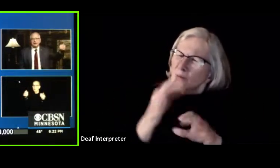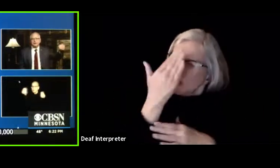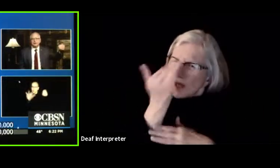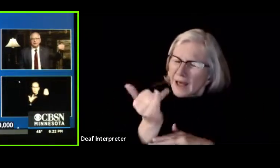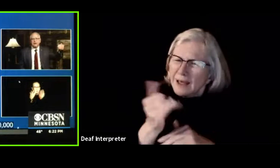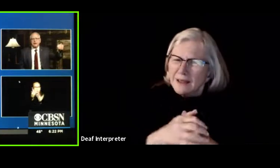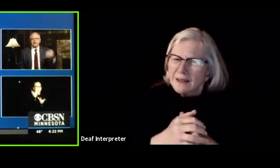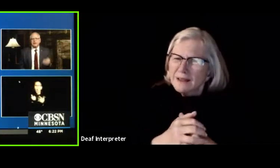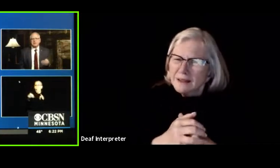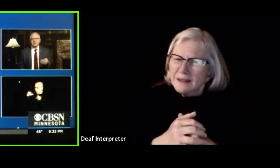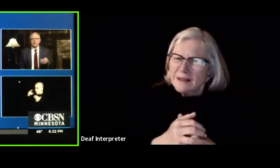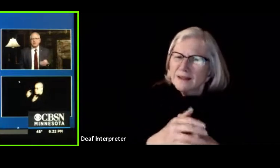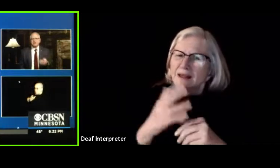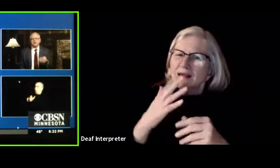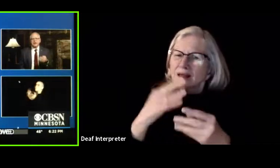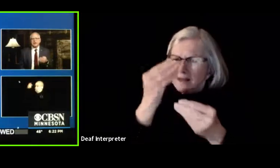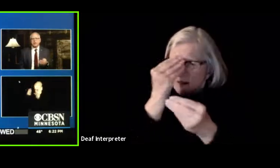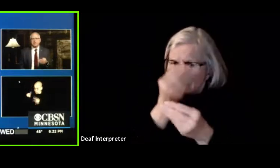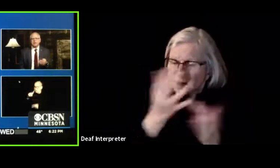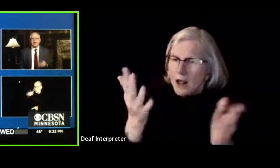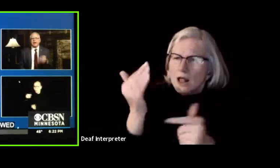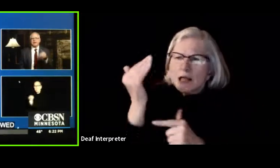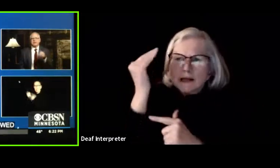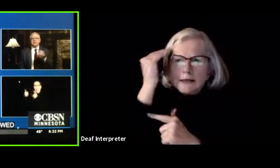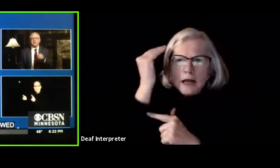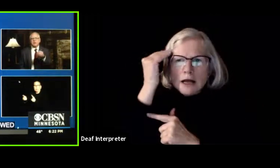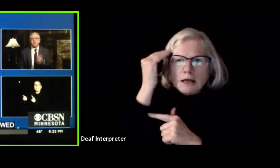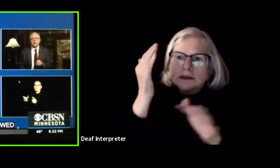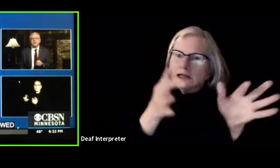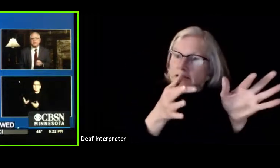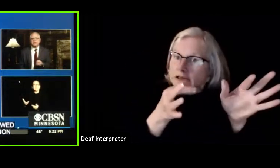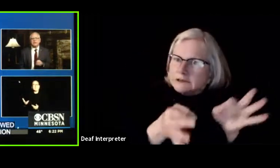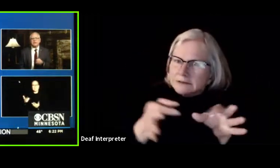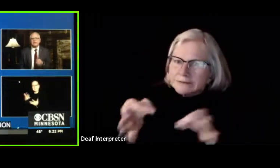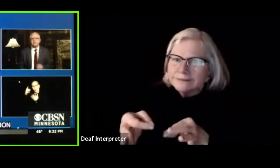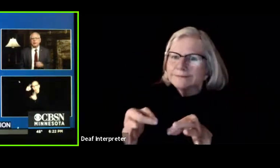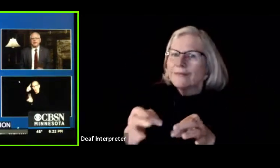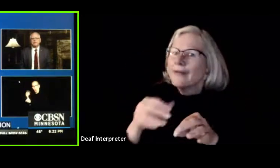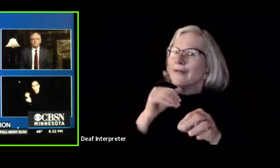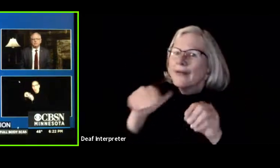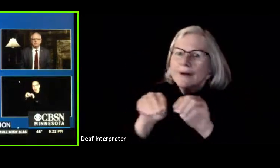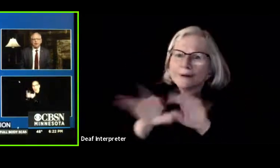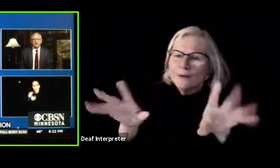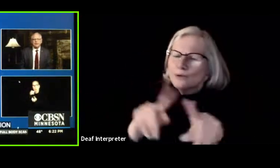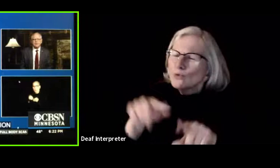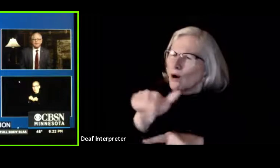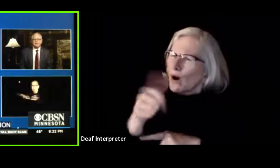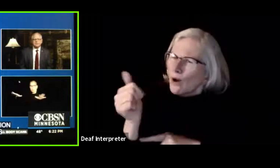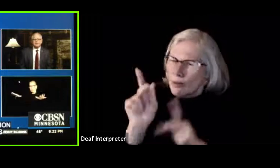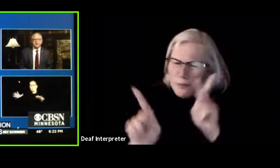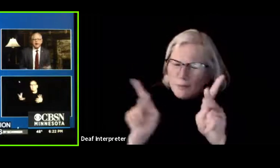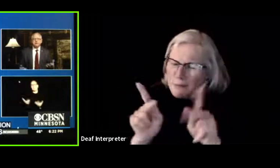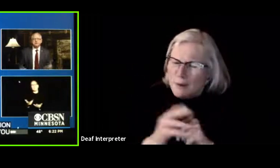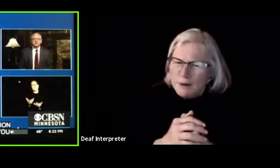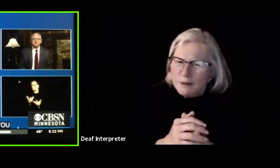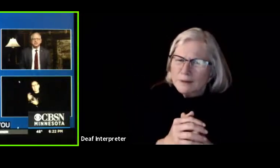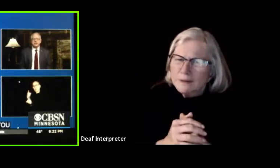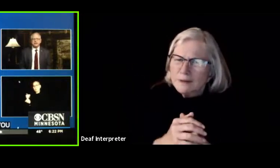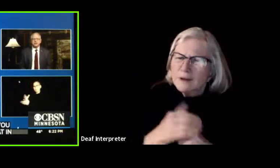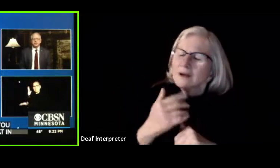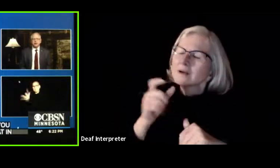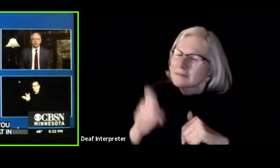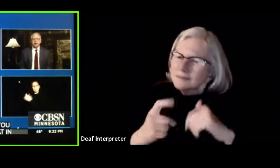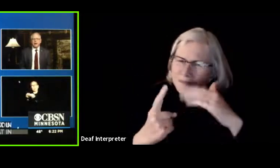infect others. It lets you understand where you're at and to self-quarantine to break this spread. So the virus did stay